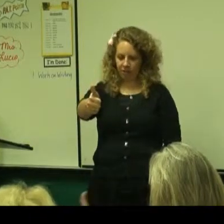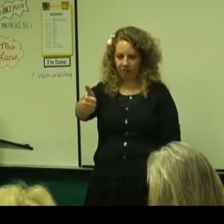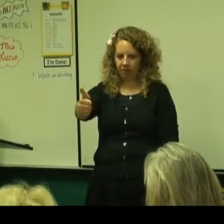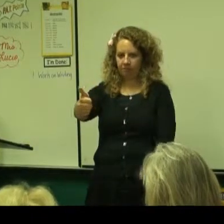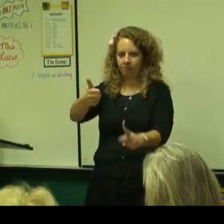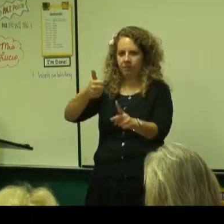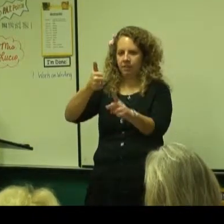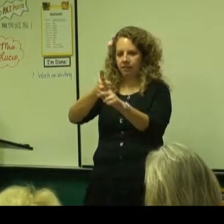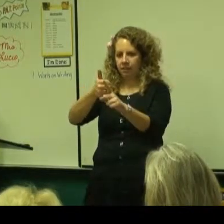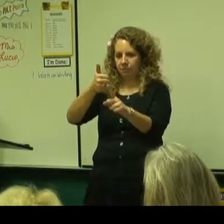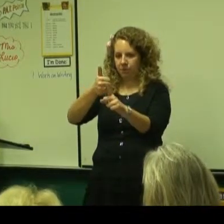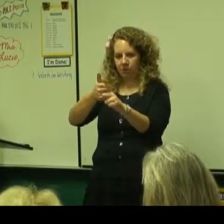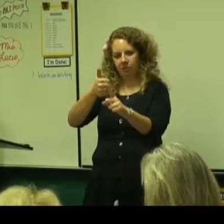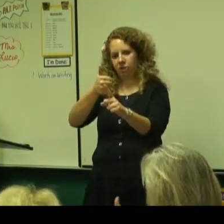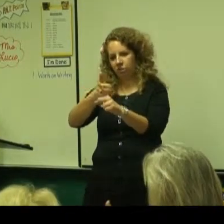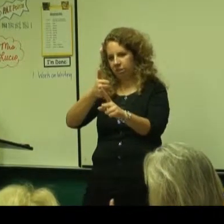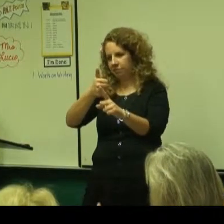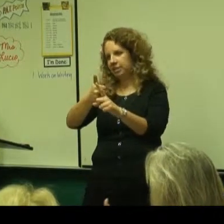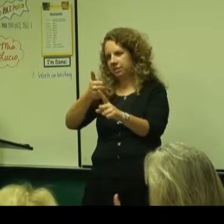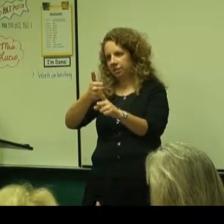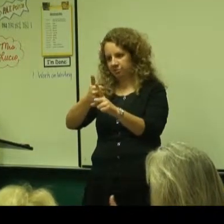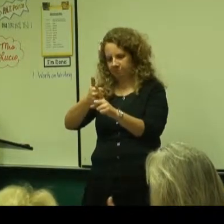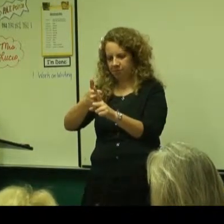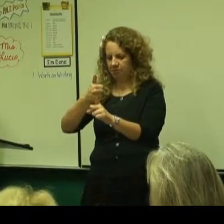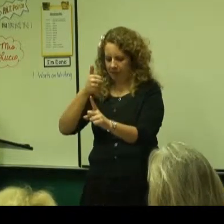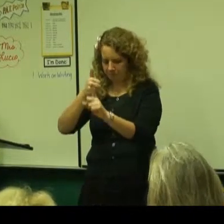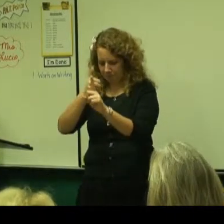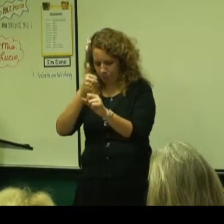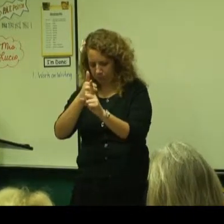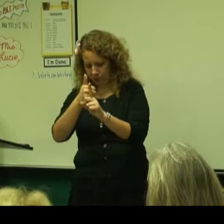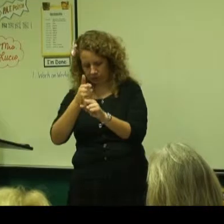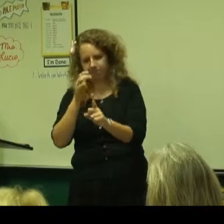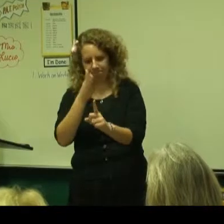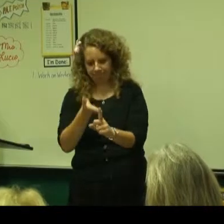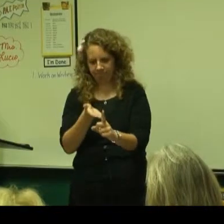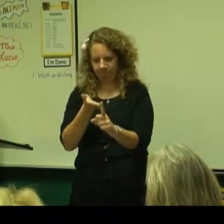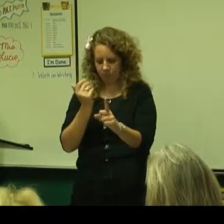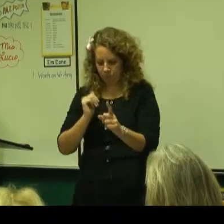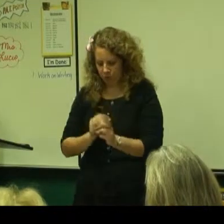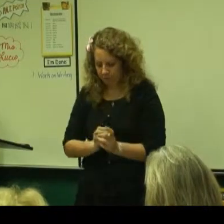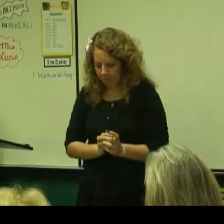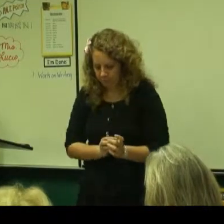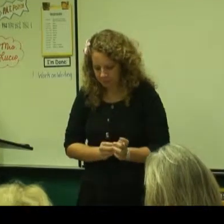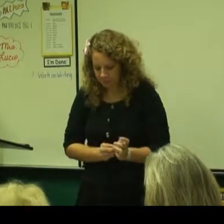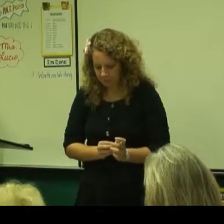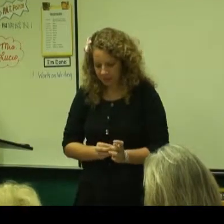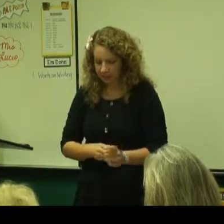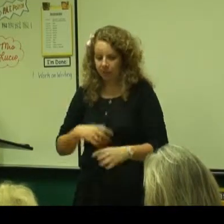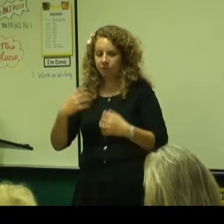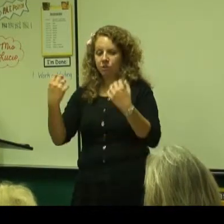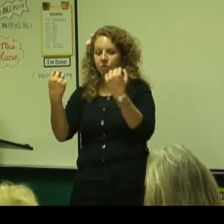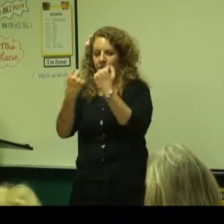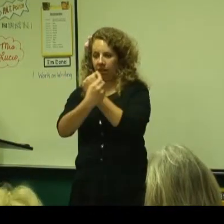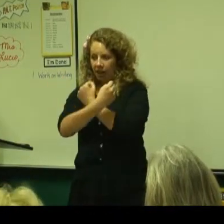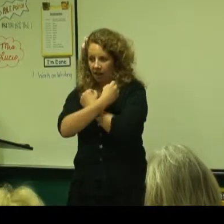yourself, himself, herself, itself. Like that to a person who's right here. Okay, so